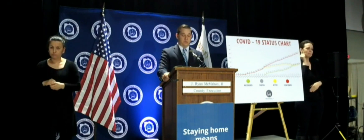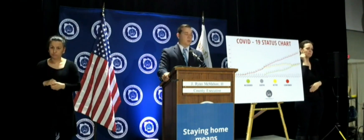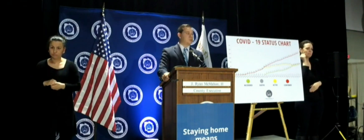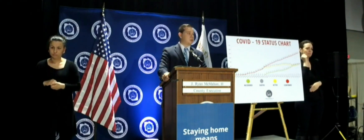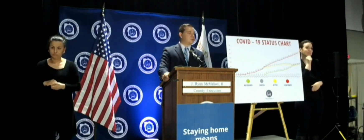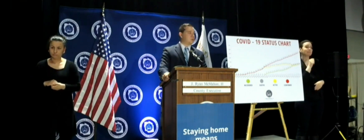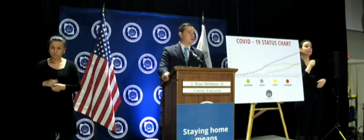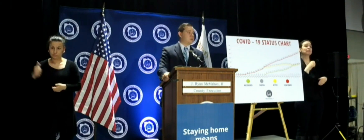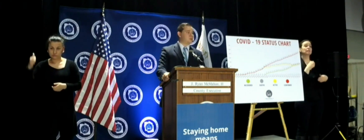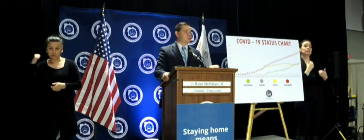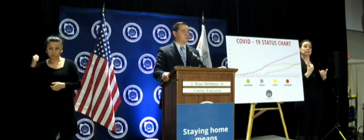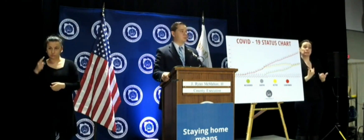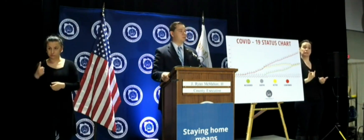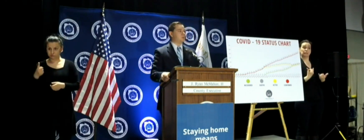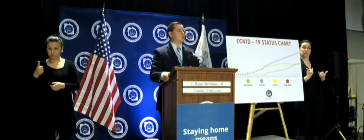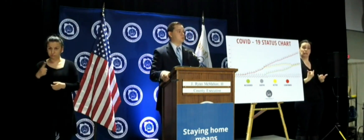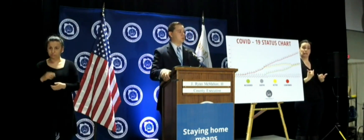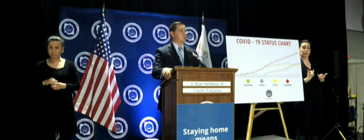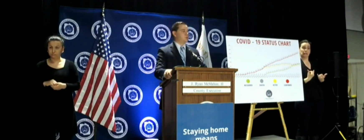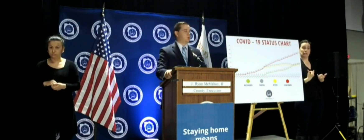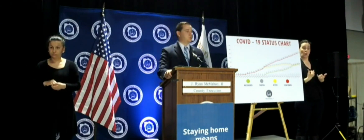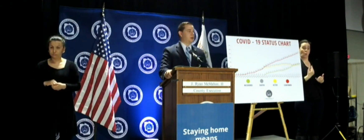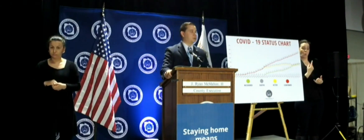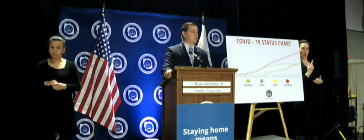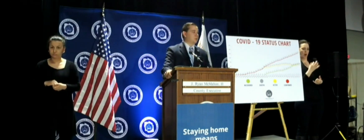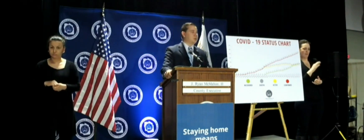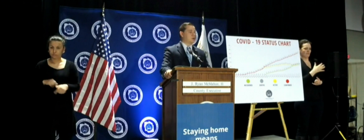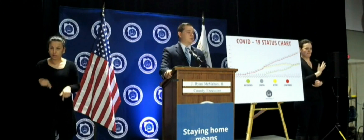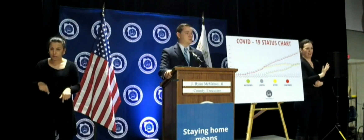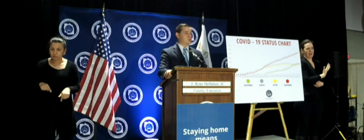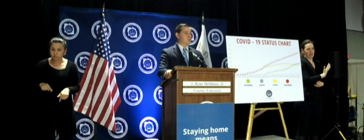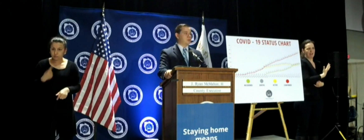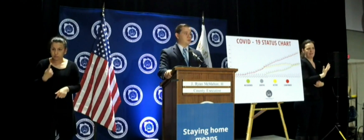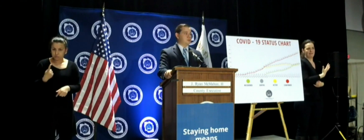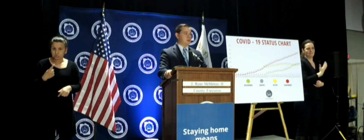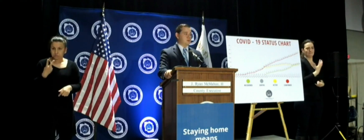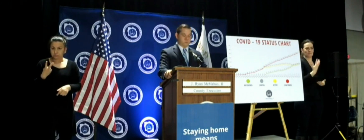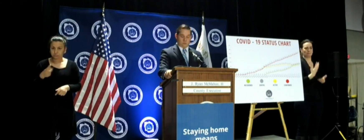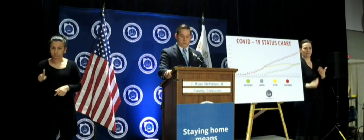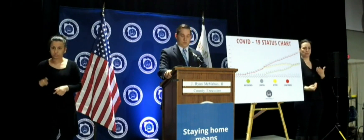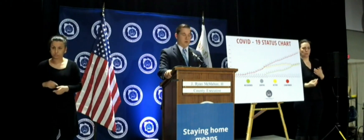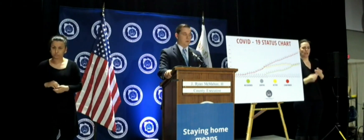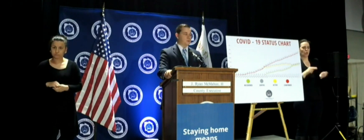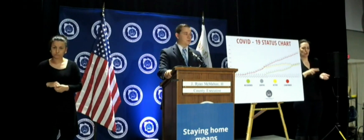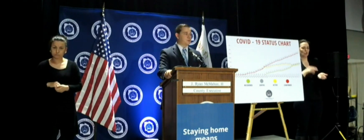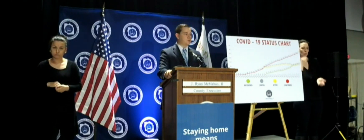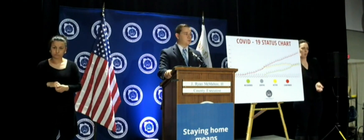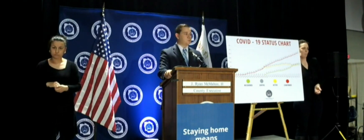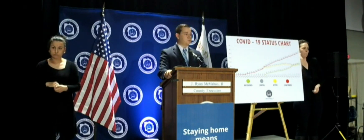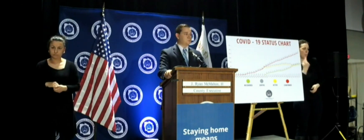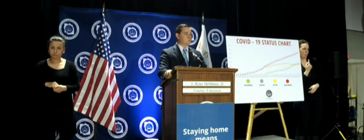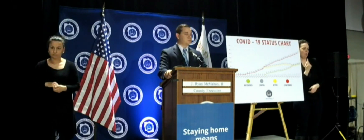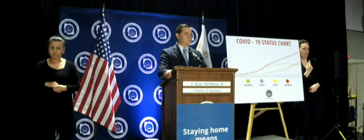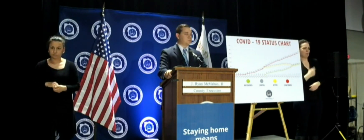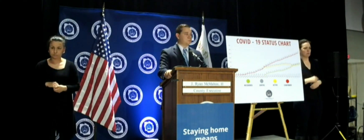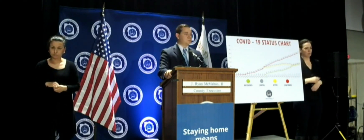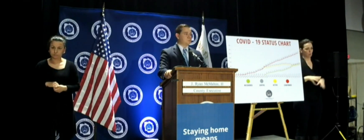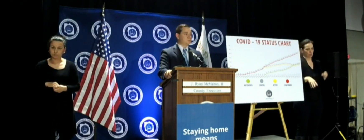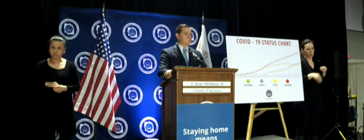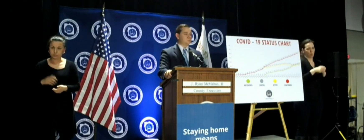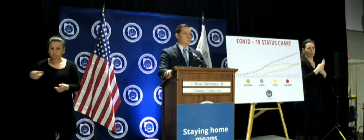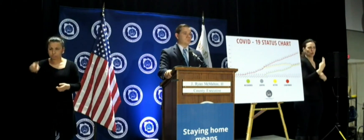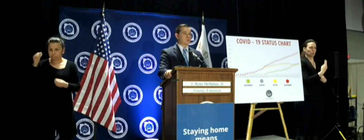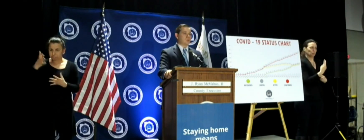under the assumption at least one of these victims was a nursing home death. As soon as we get details, we'll share all those details. That would bring us to